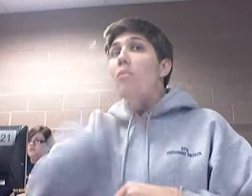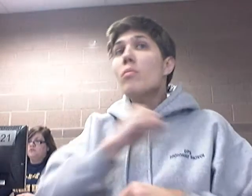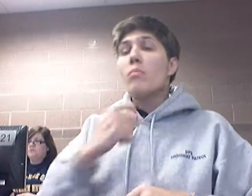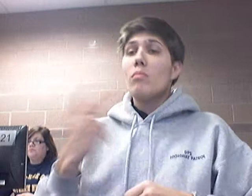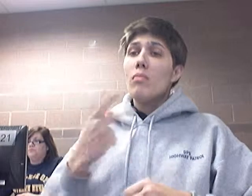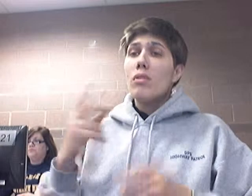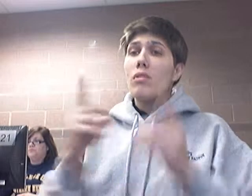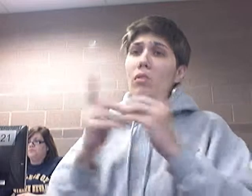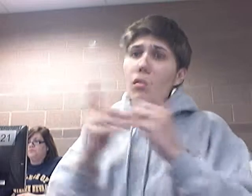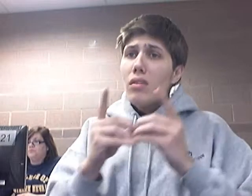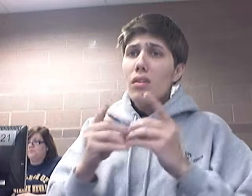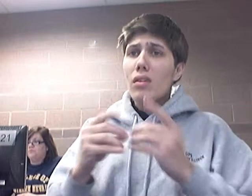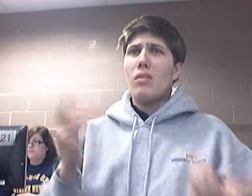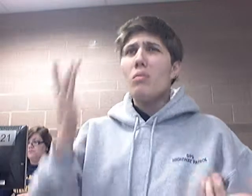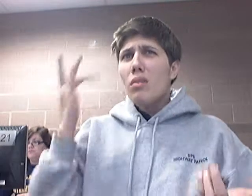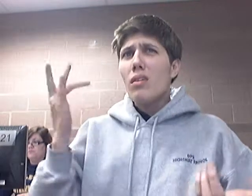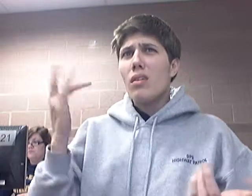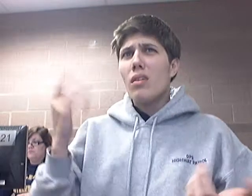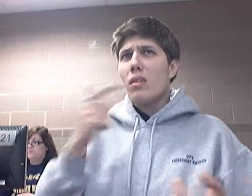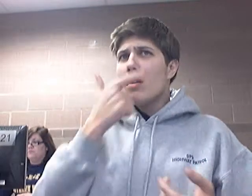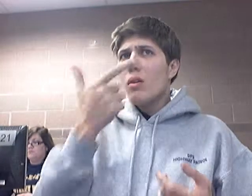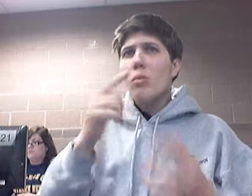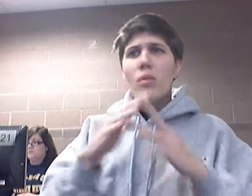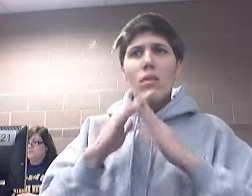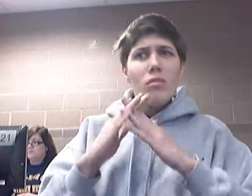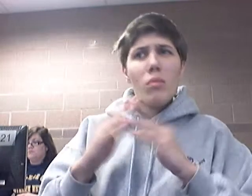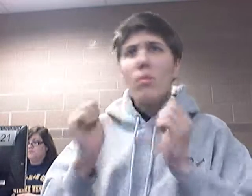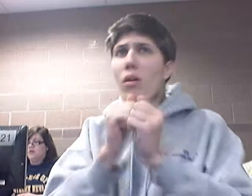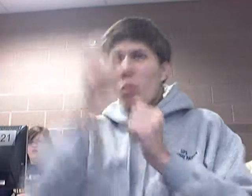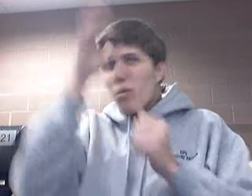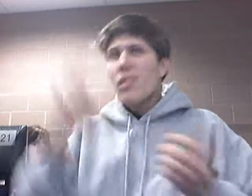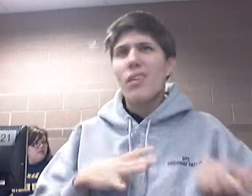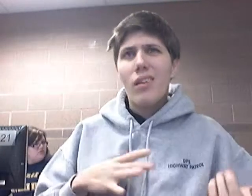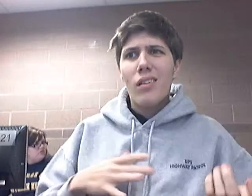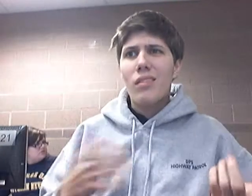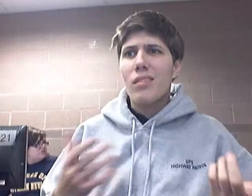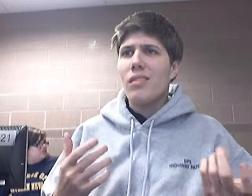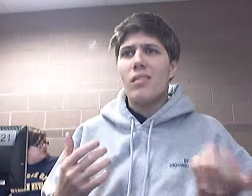I didn't know that I was like trying to like angel passwords. I know. She told me. Okay. Like that. How do you know what things are